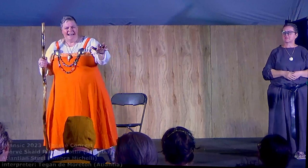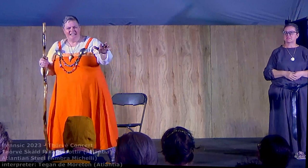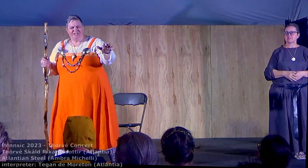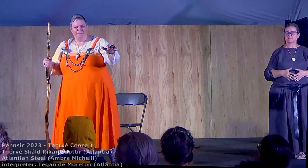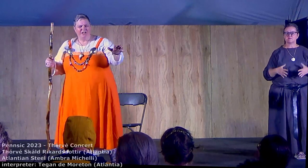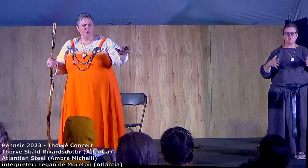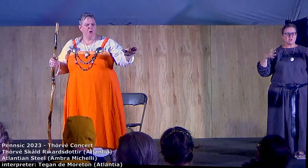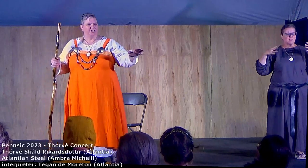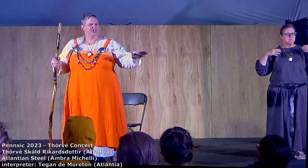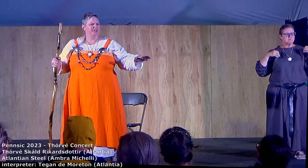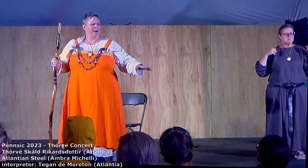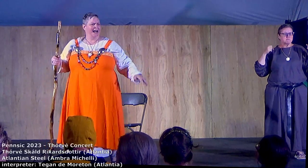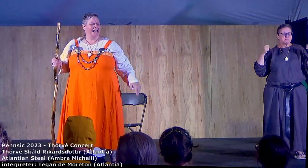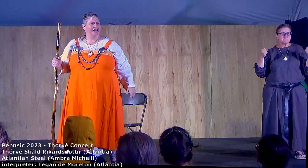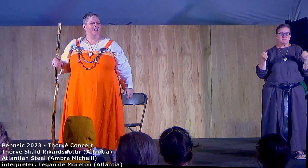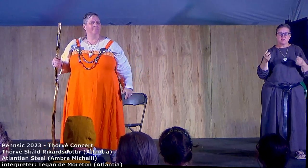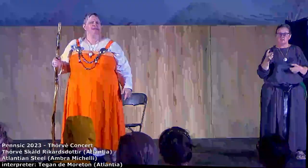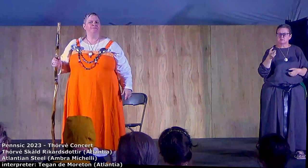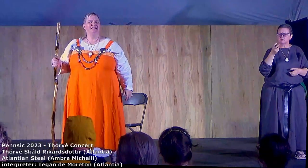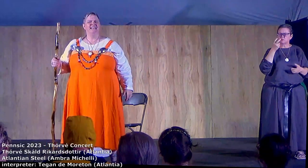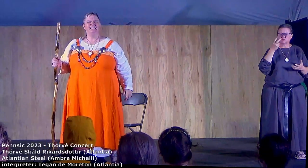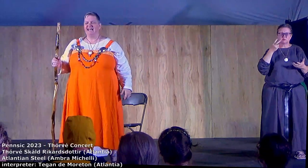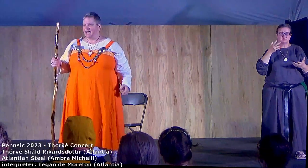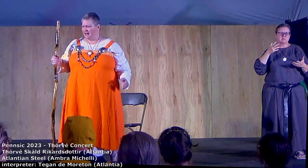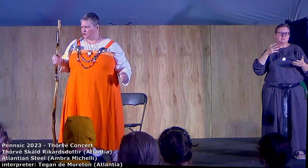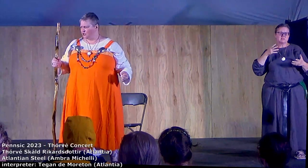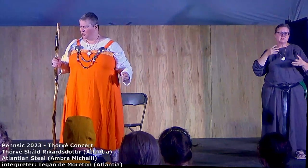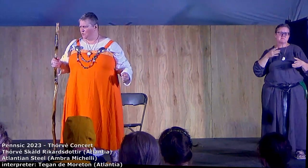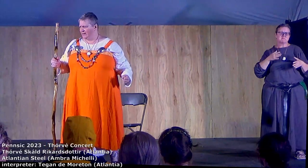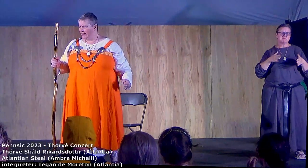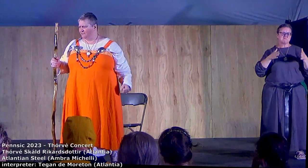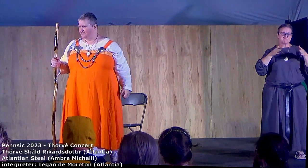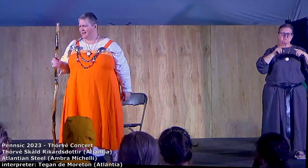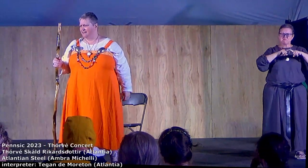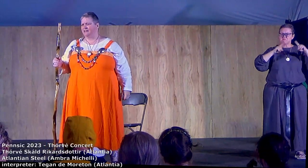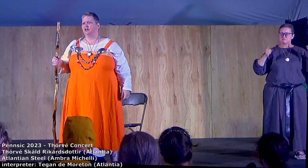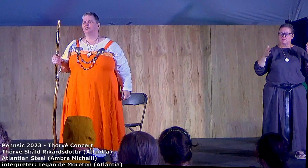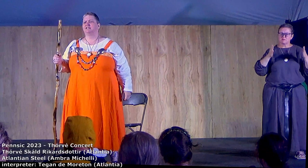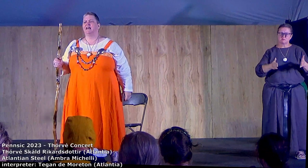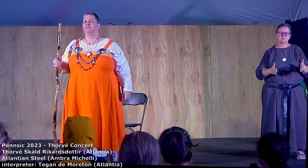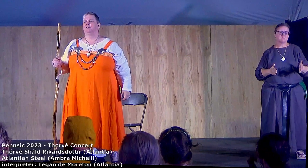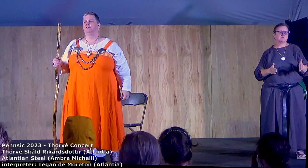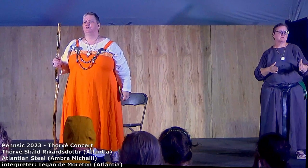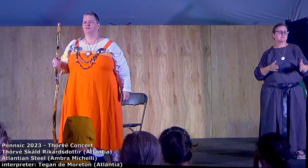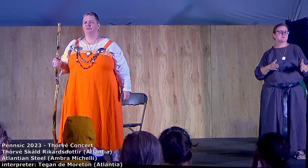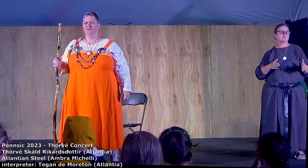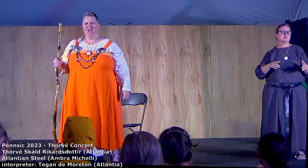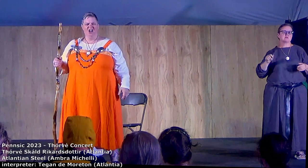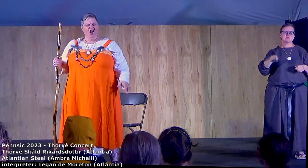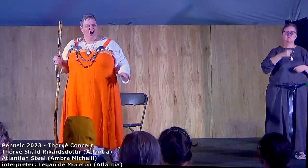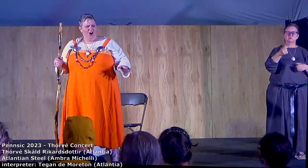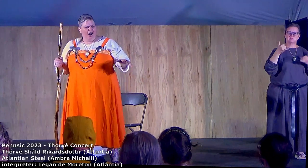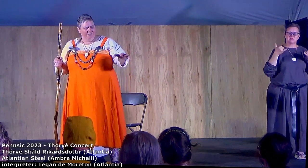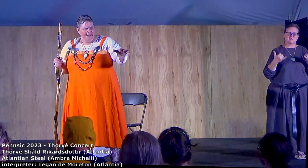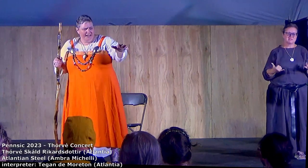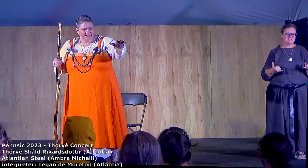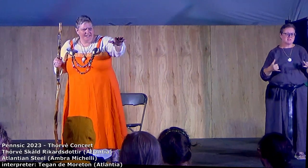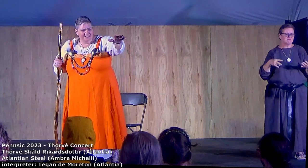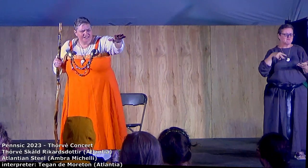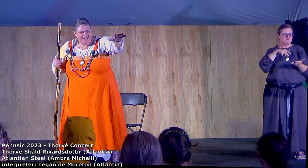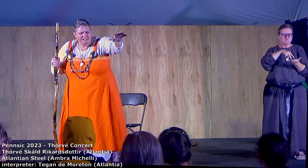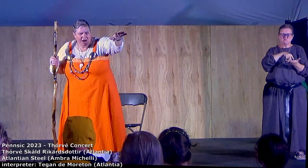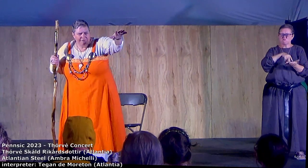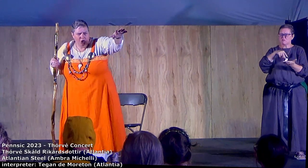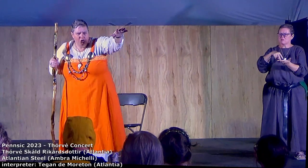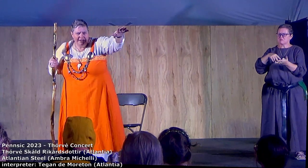Our might has been questioned by enemy blades, and so we now stand here together. Off in